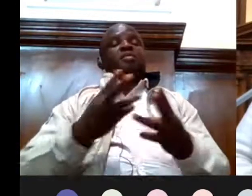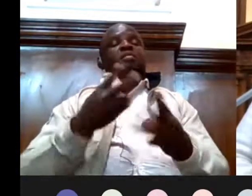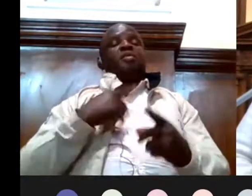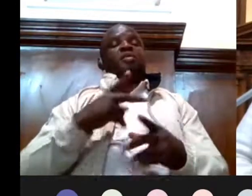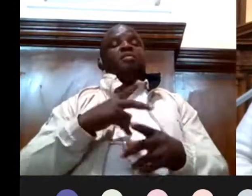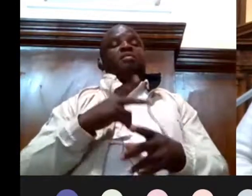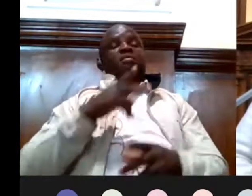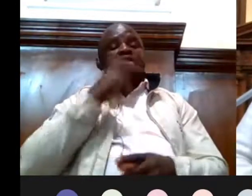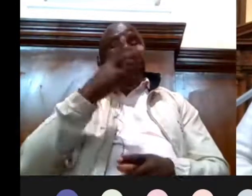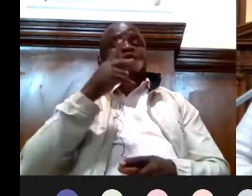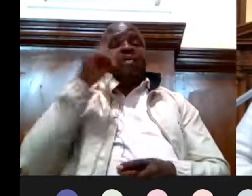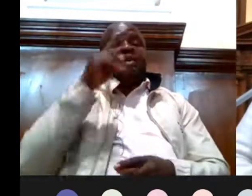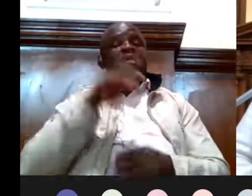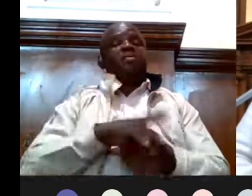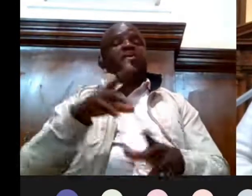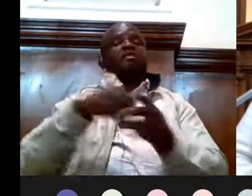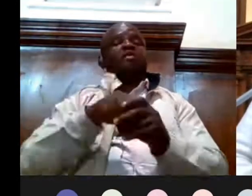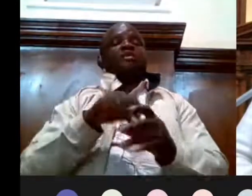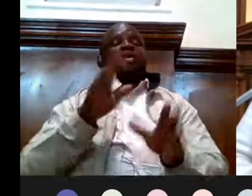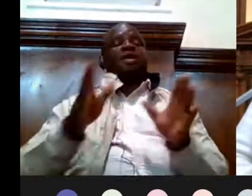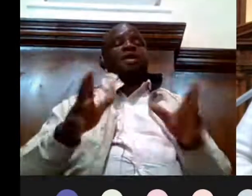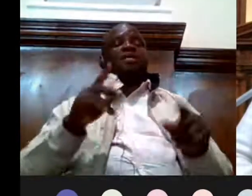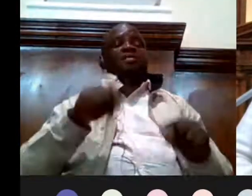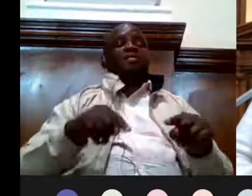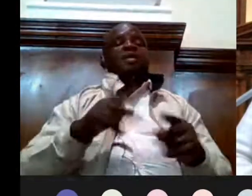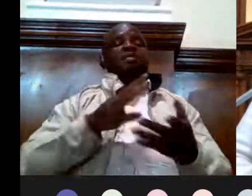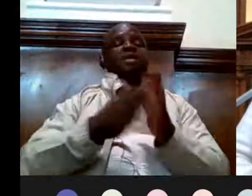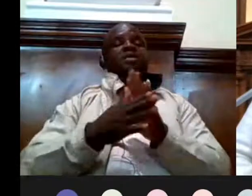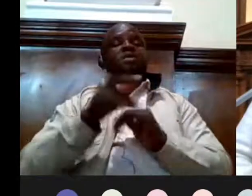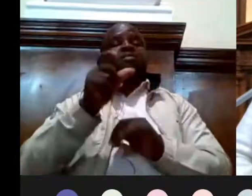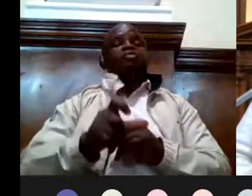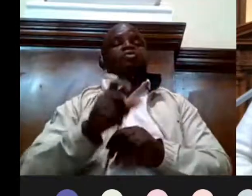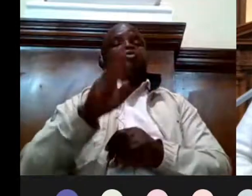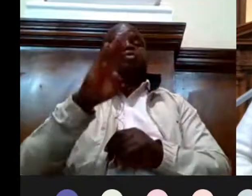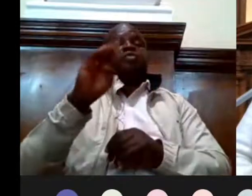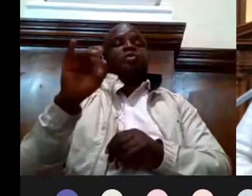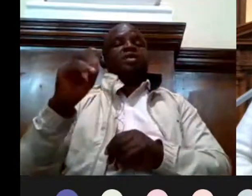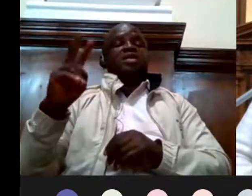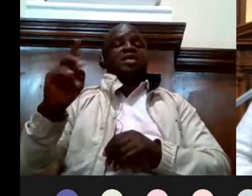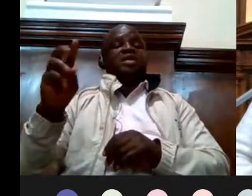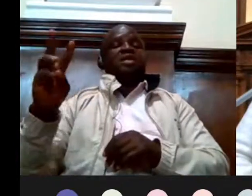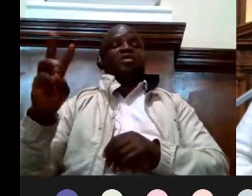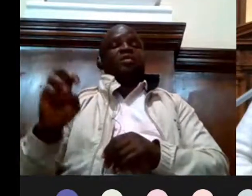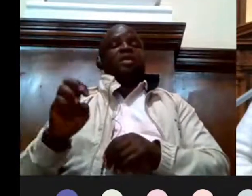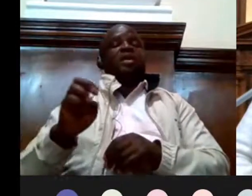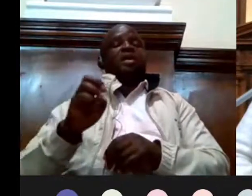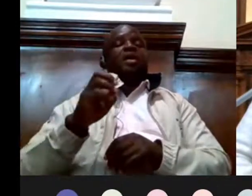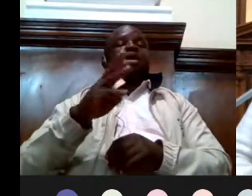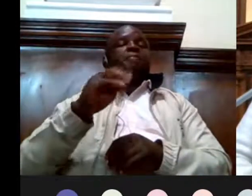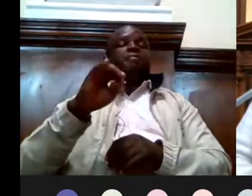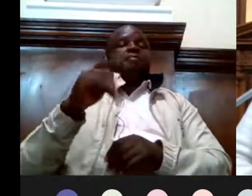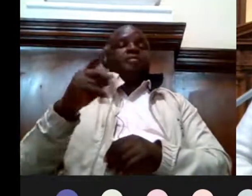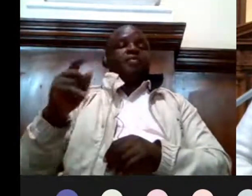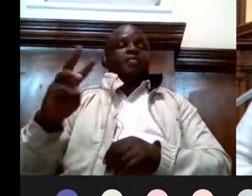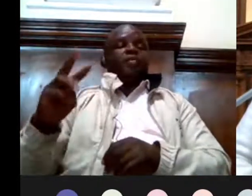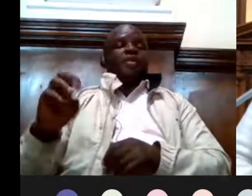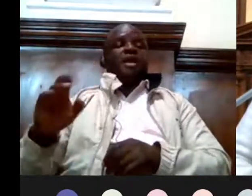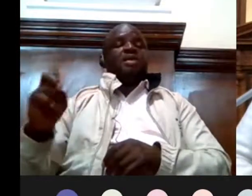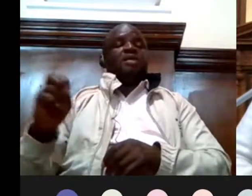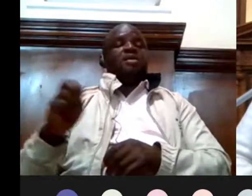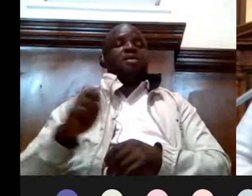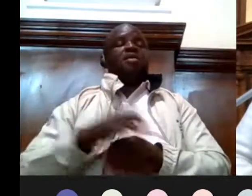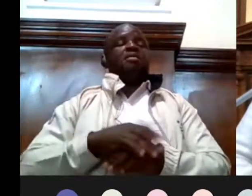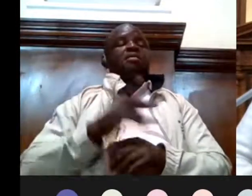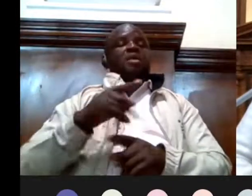detractors wearing other colors, but destroy your umama busisiwe Mkhwebane. I hope after this, I think